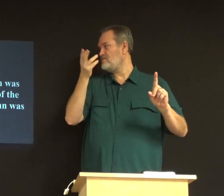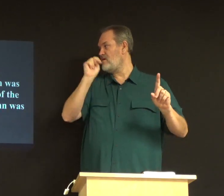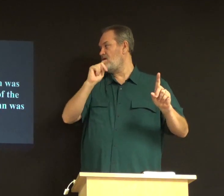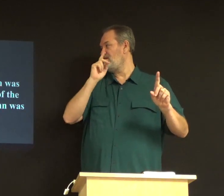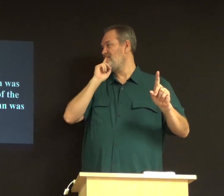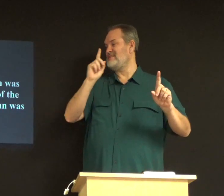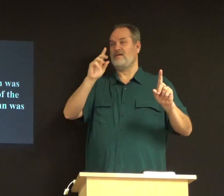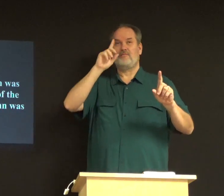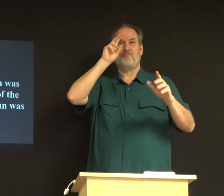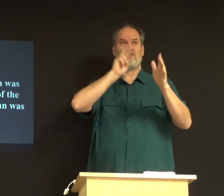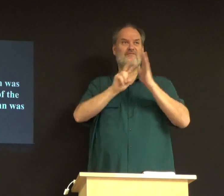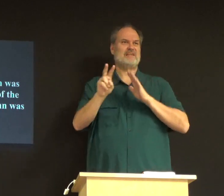that John was a prophet.